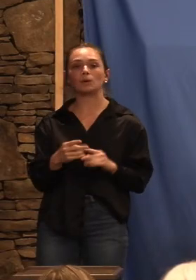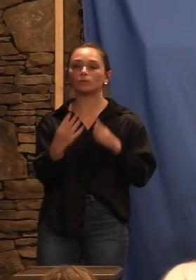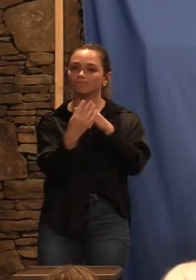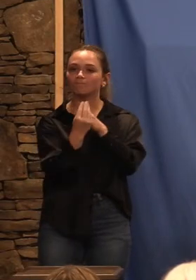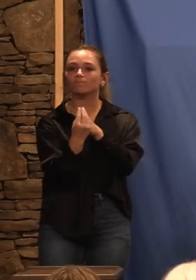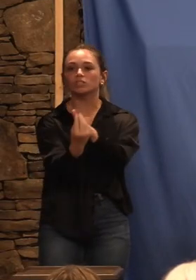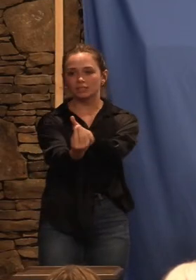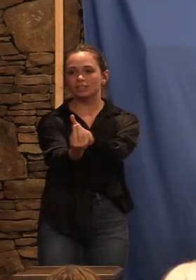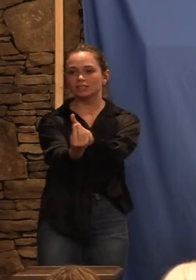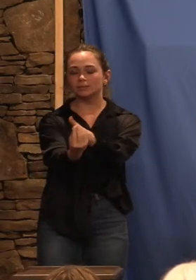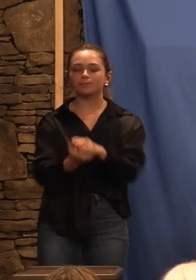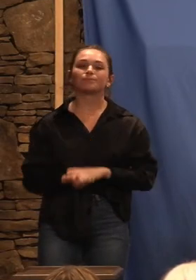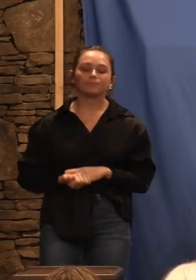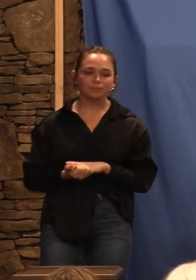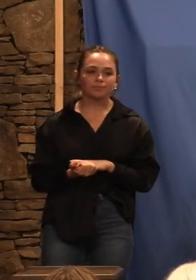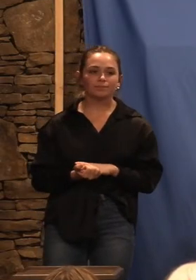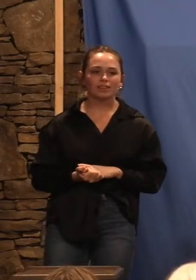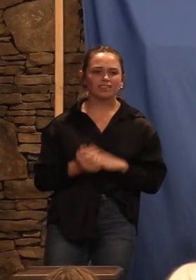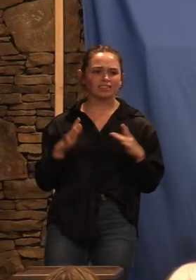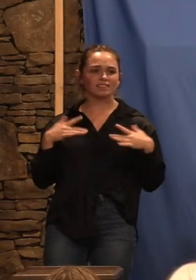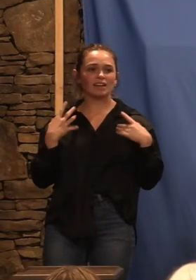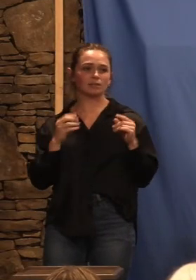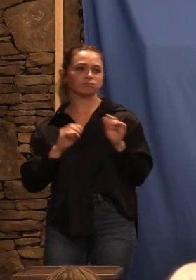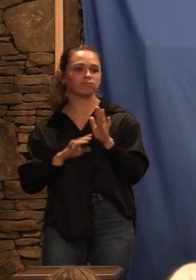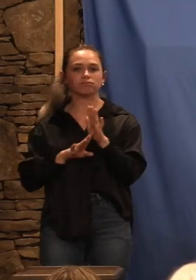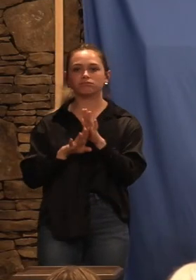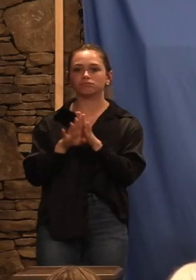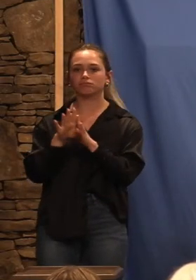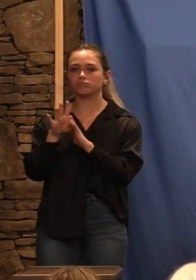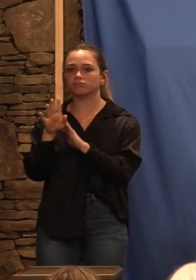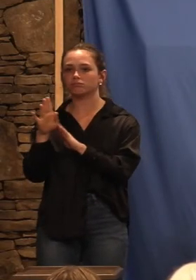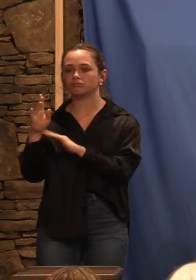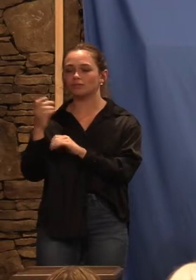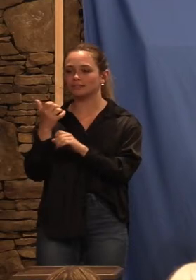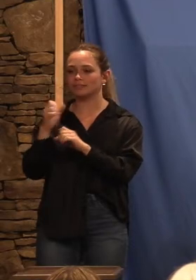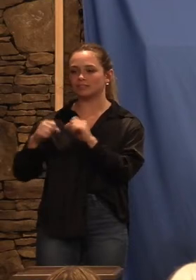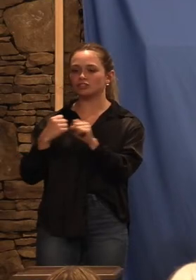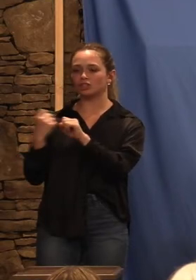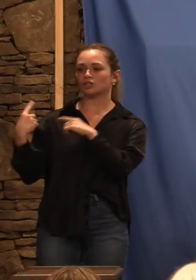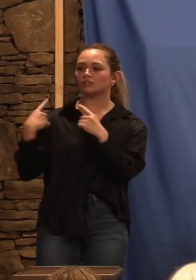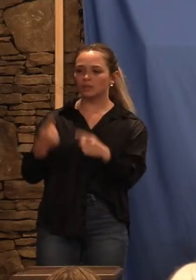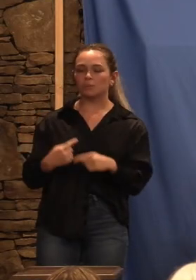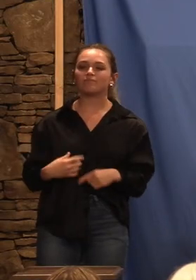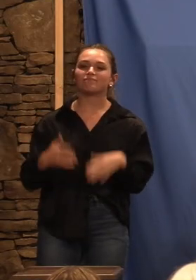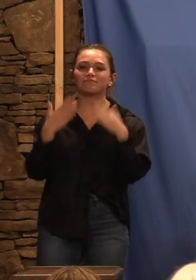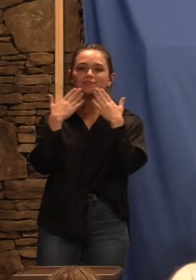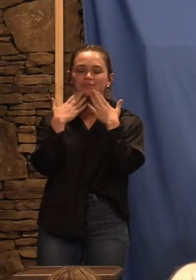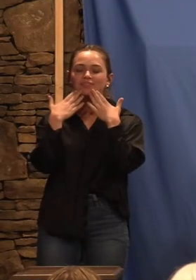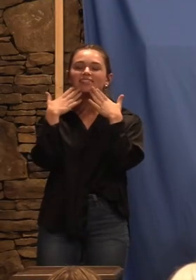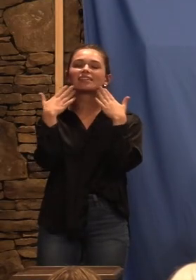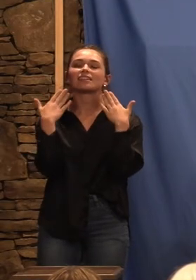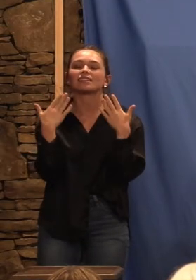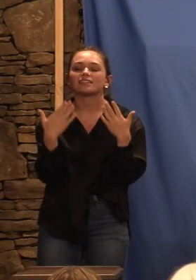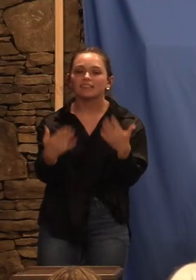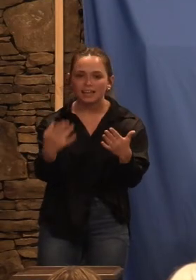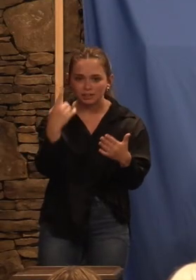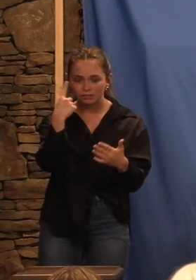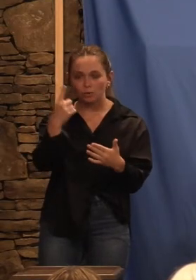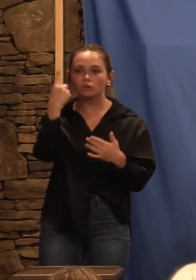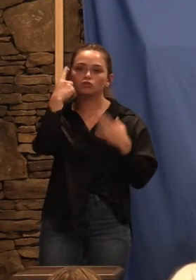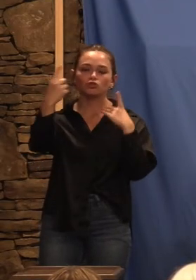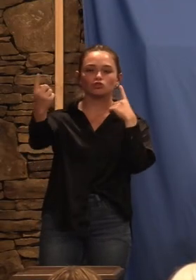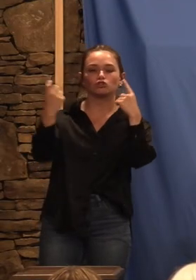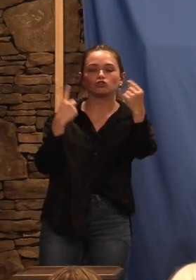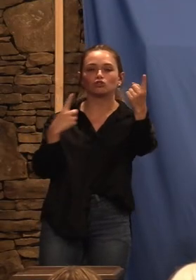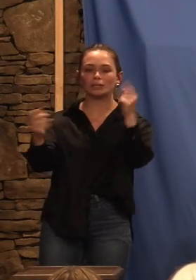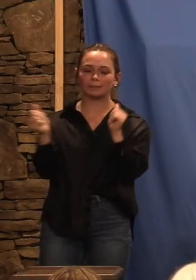light, this festival has blossomed over the past 10 years. So we just want to say thank you for dreaming that